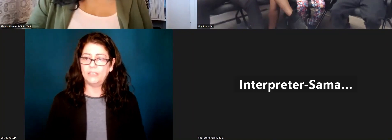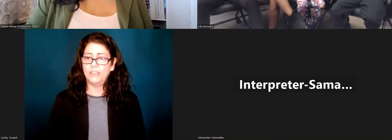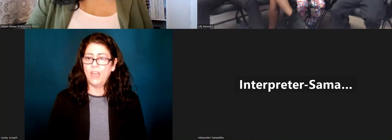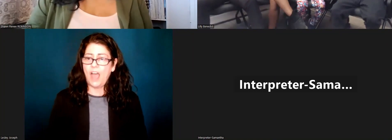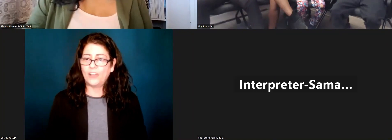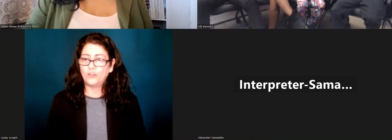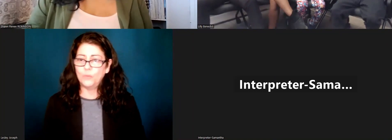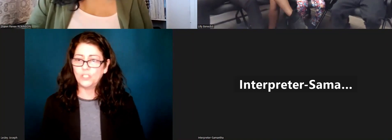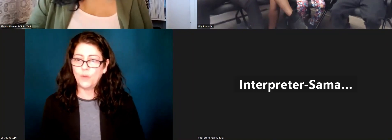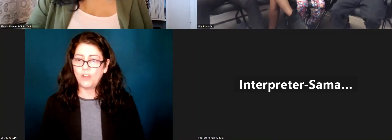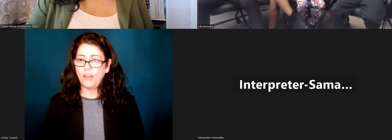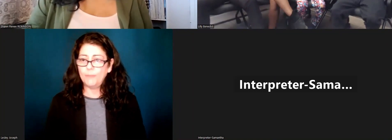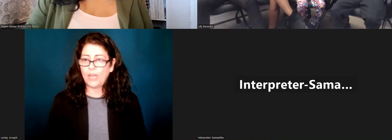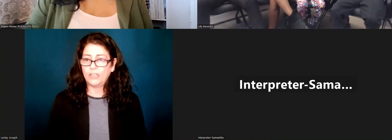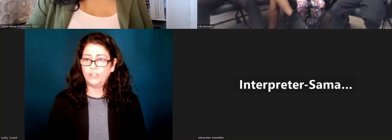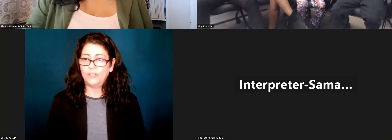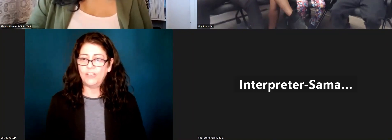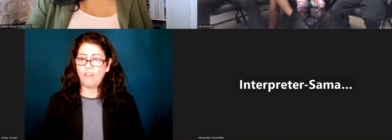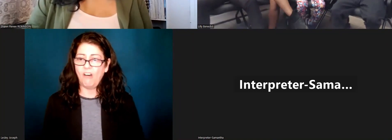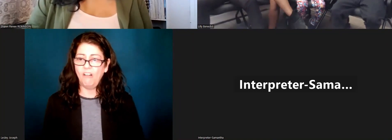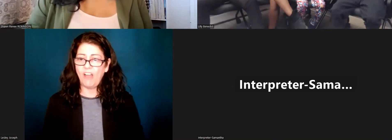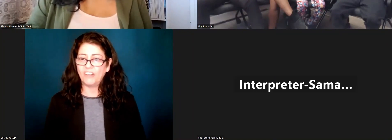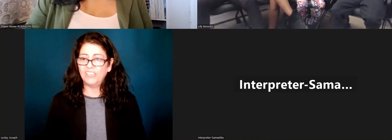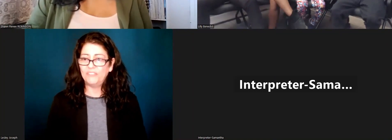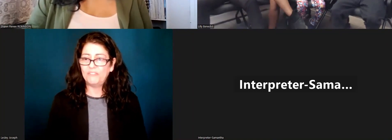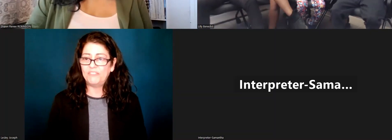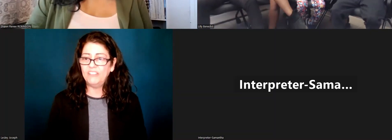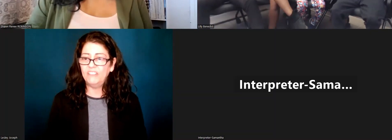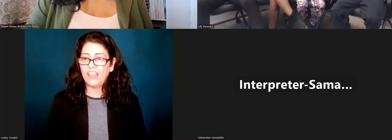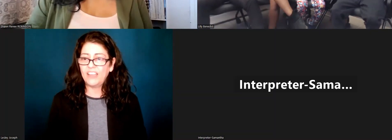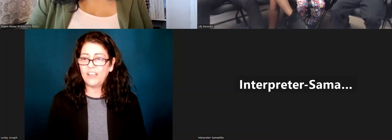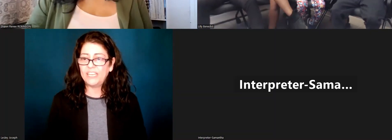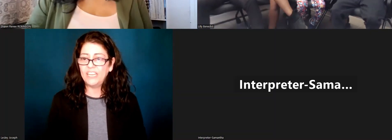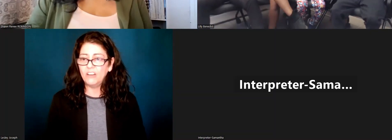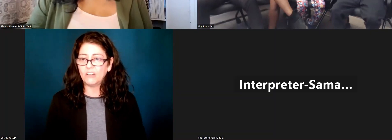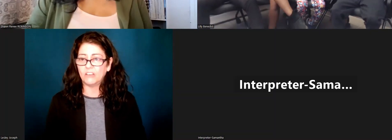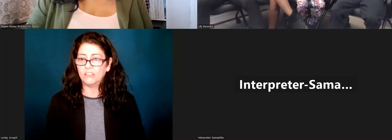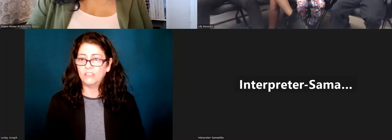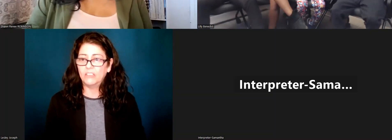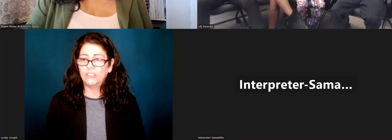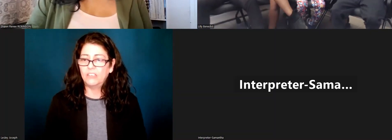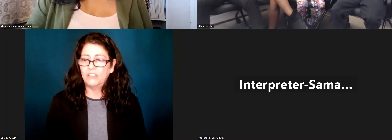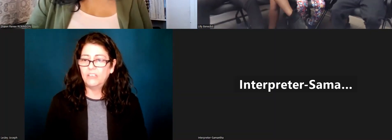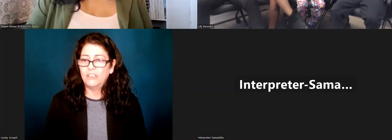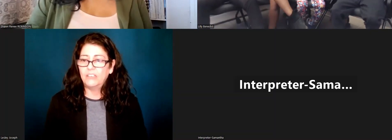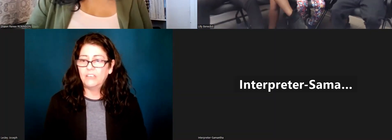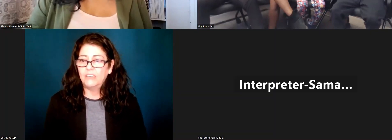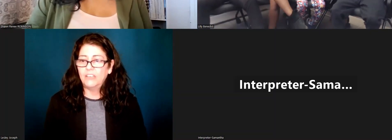talking and I don't know what's going on. I'm not included at all. I don't even feel like I'm here.